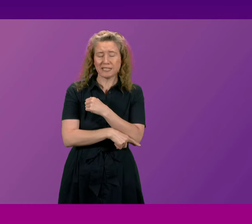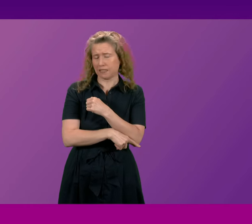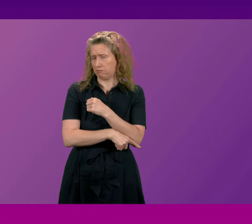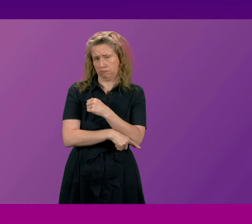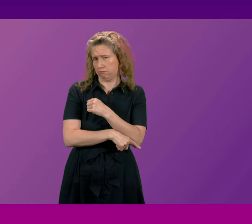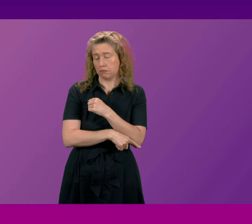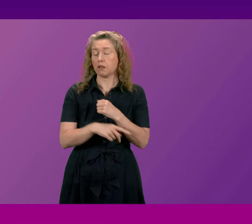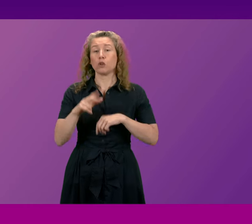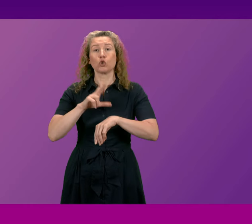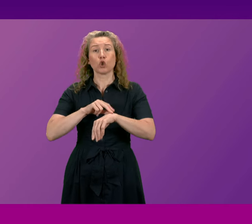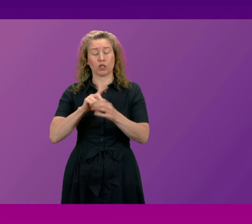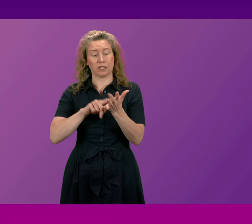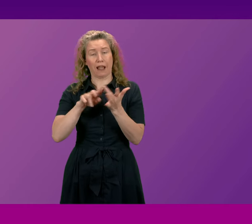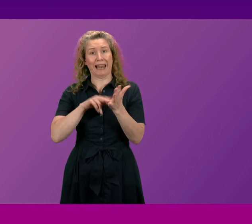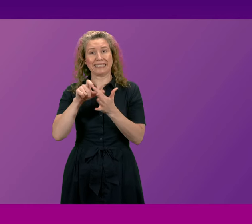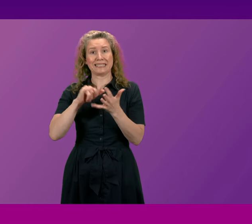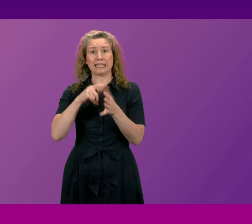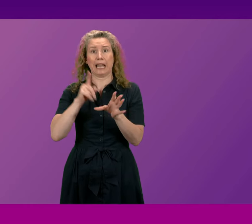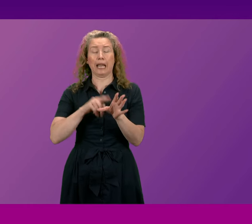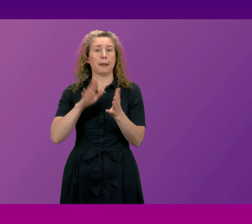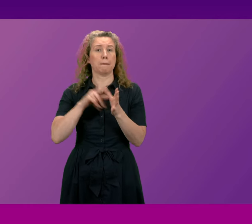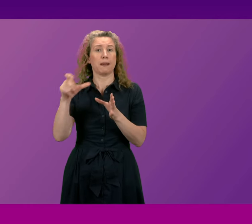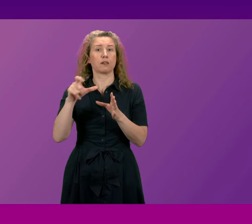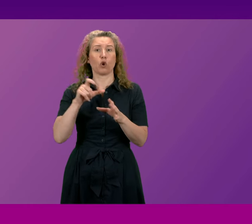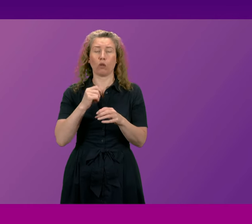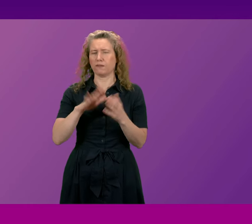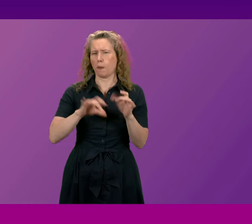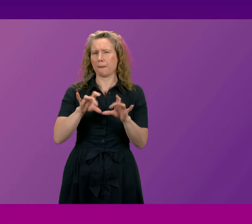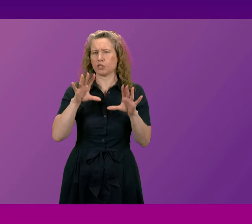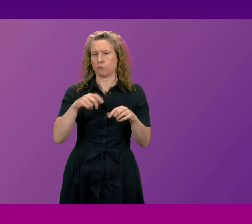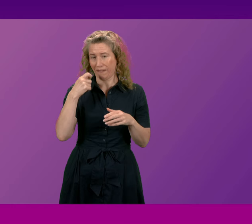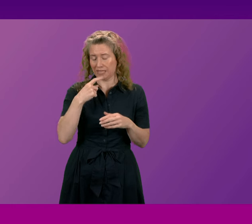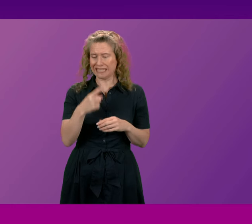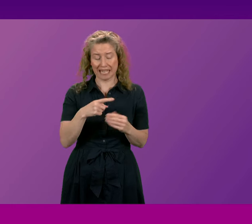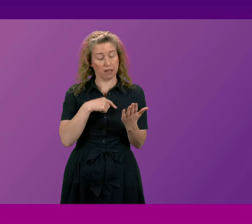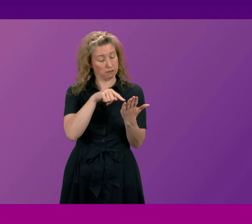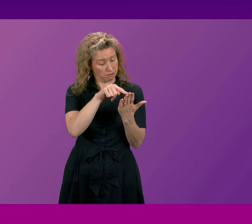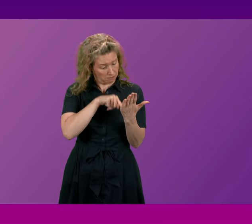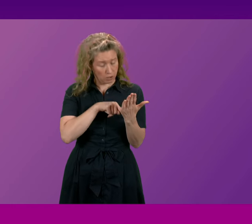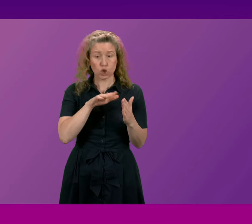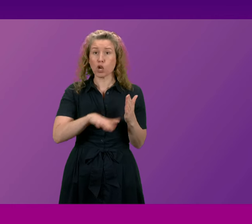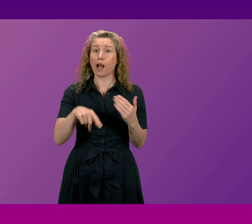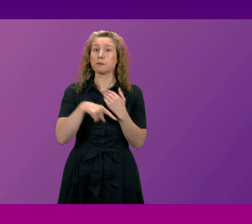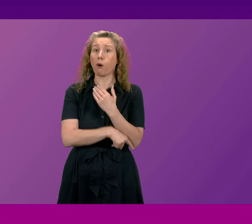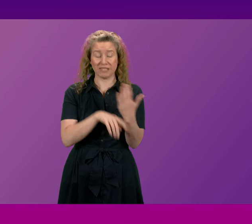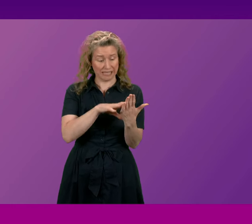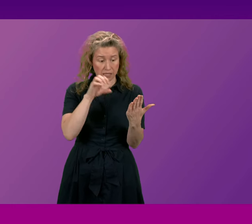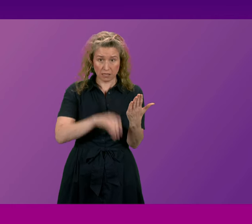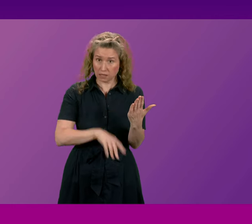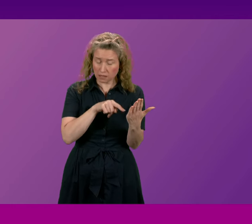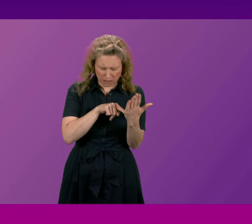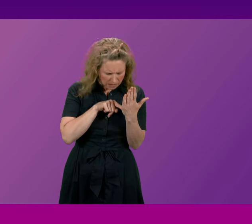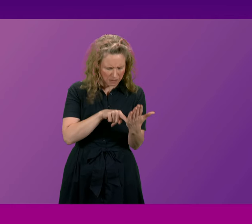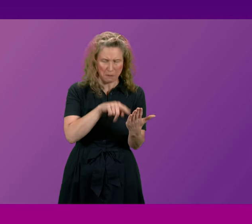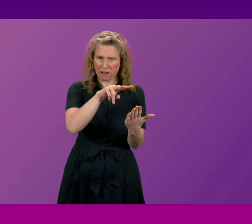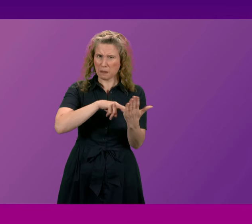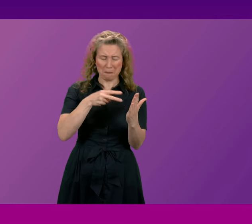Dr Lindsay MacDonald of Magic Breakfast said, far from a manifesto on the eradication of child poverty, this plan will struggle